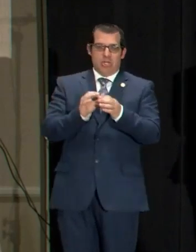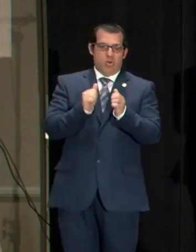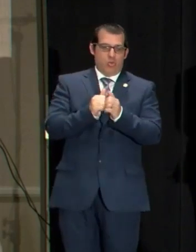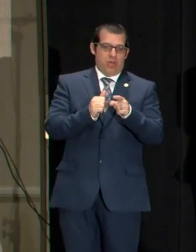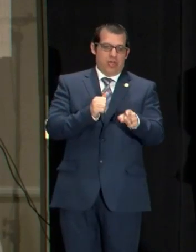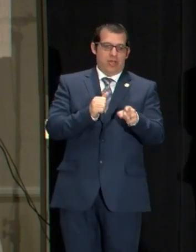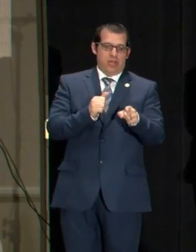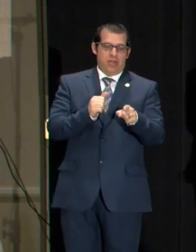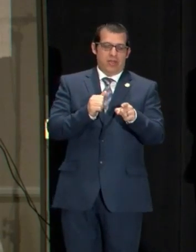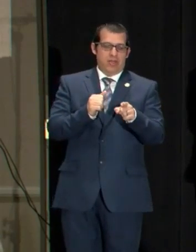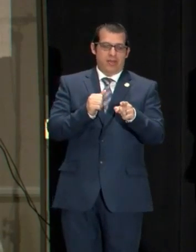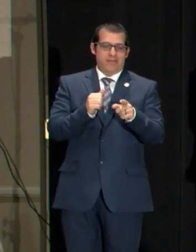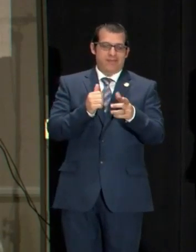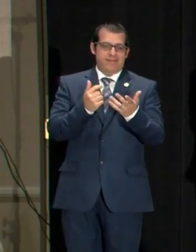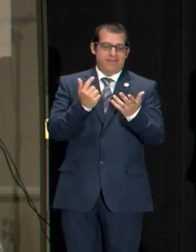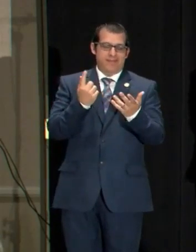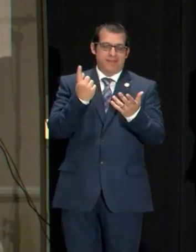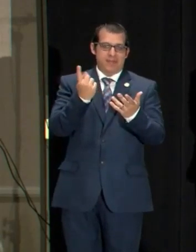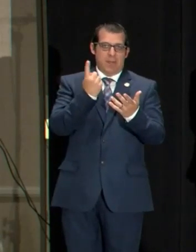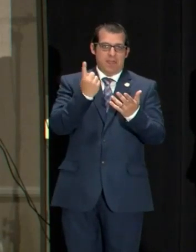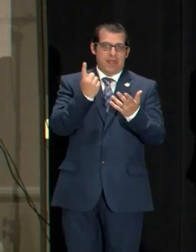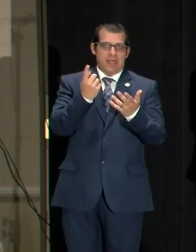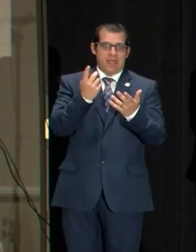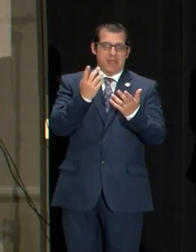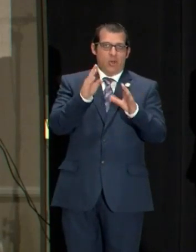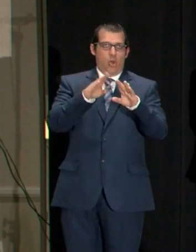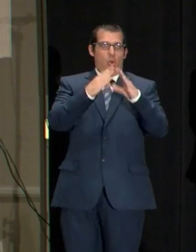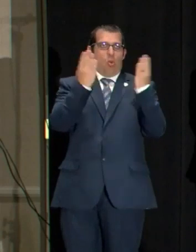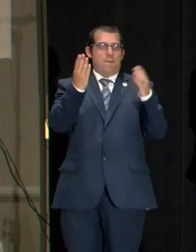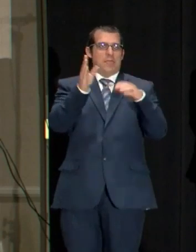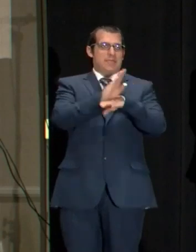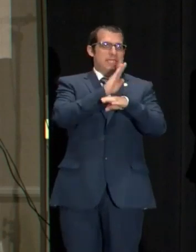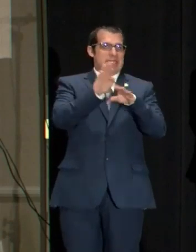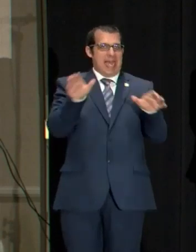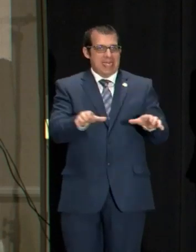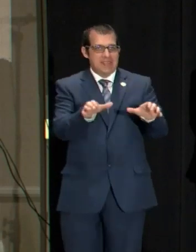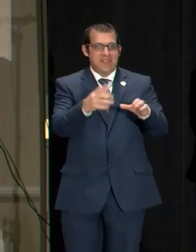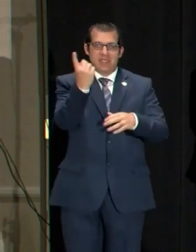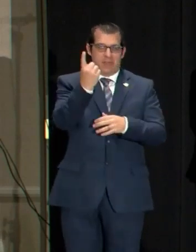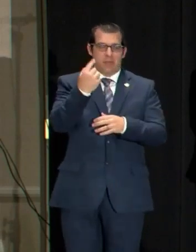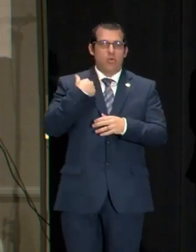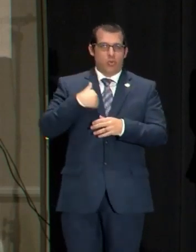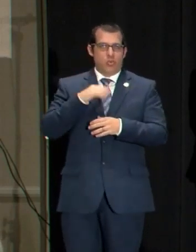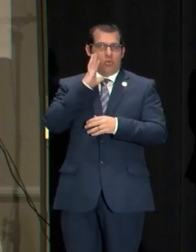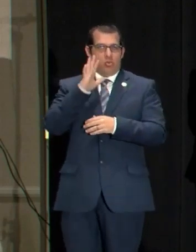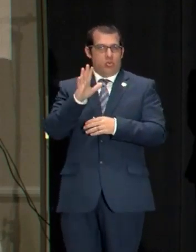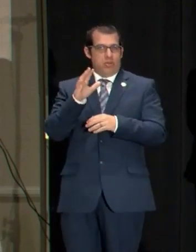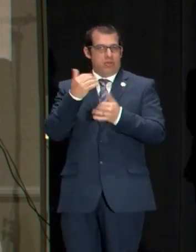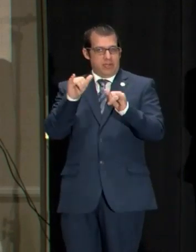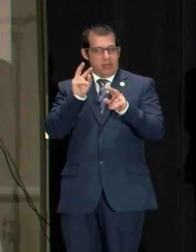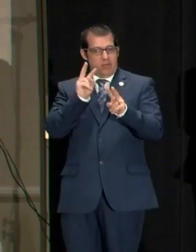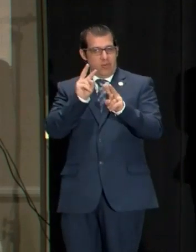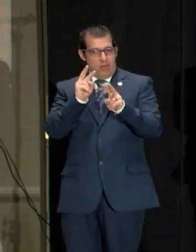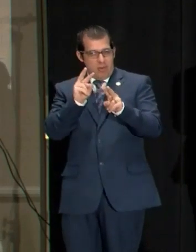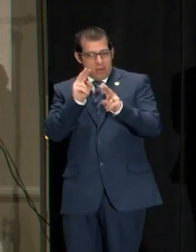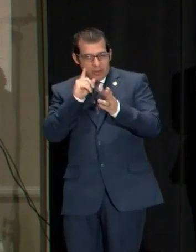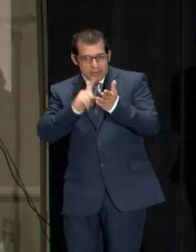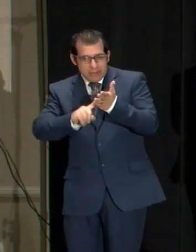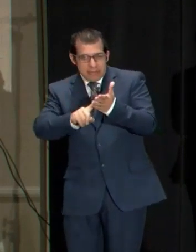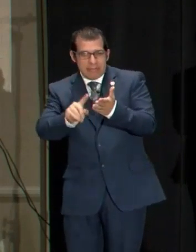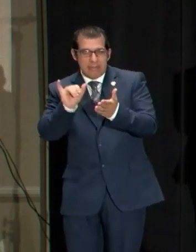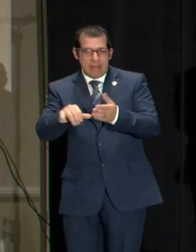with these newly opened businesses, but we'll continue to keep a very close eye on